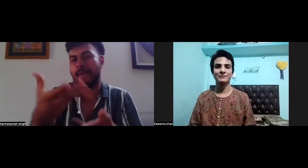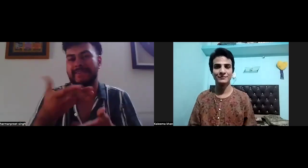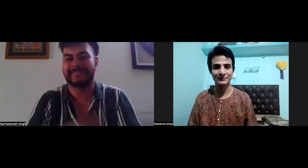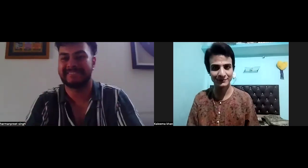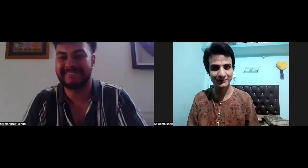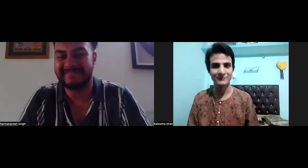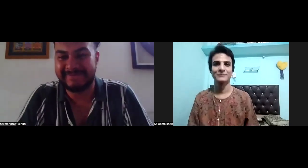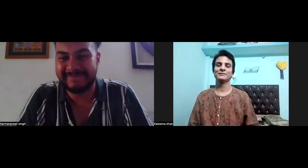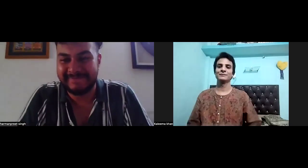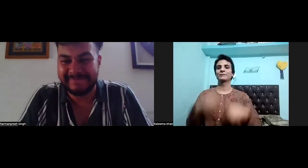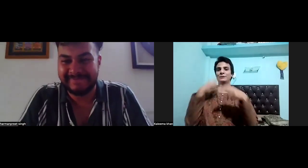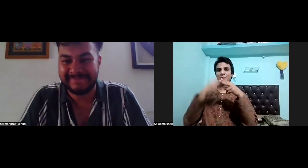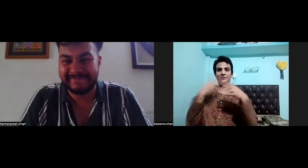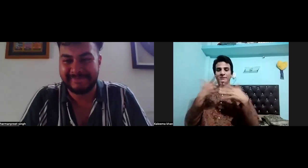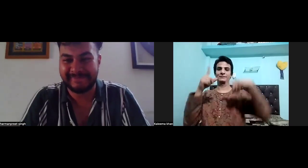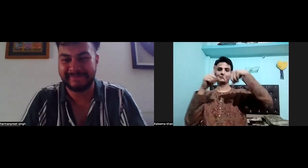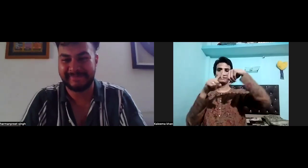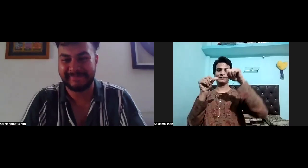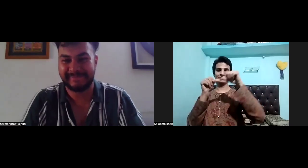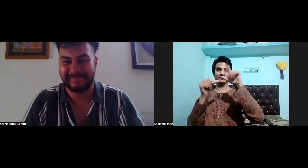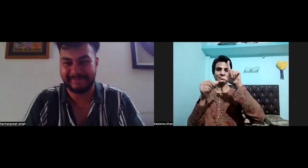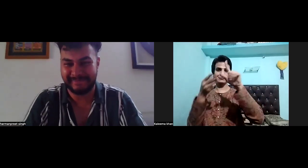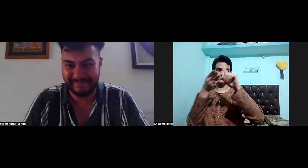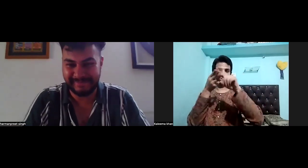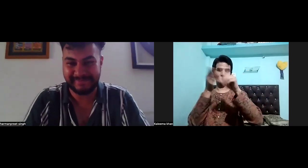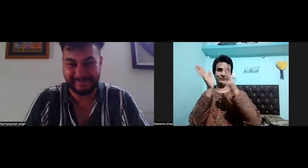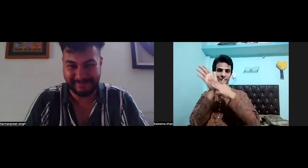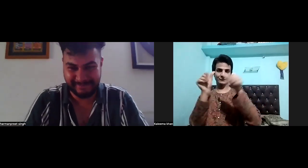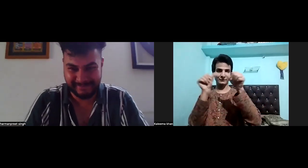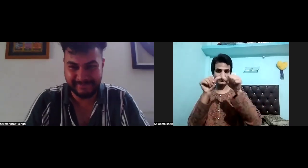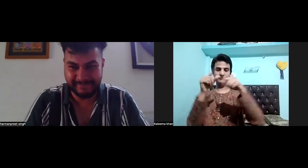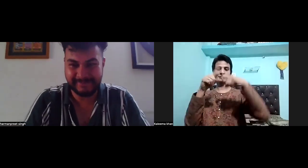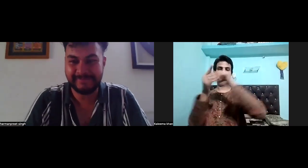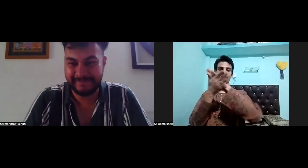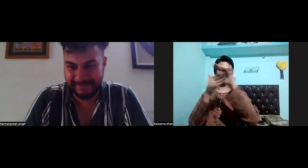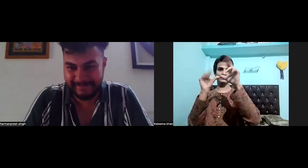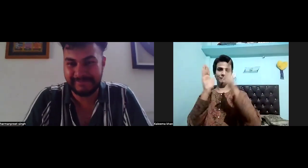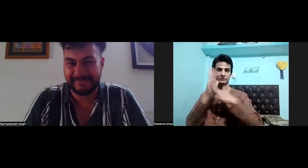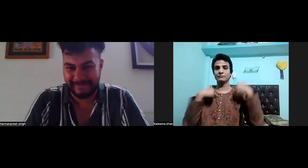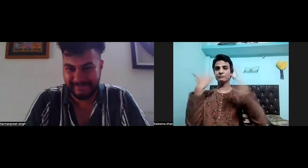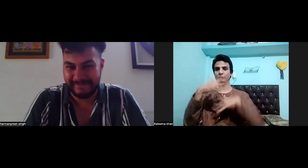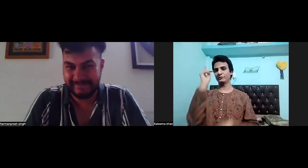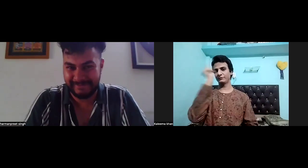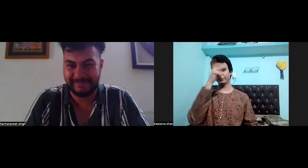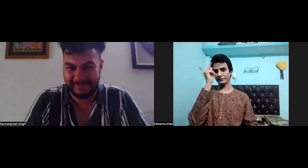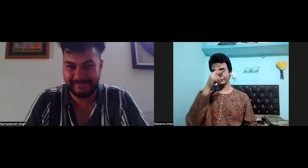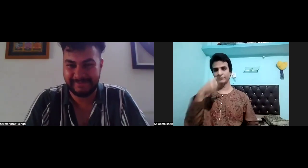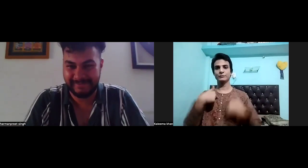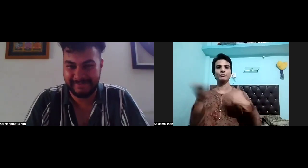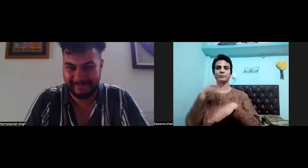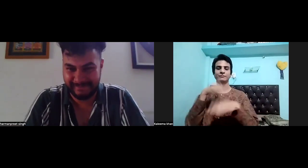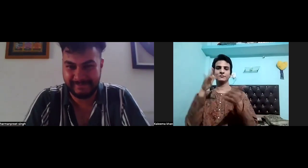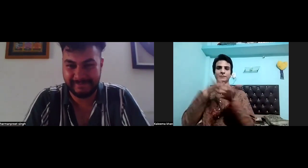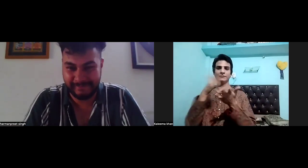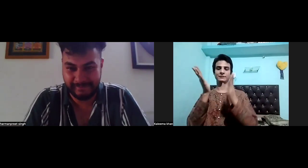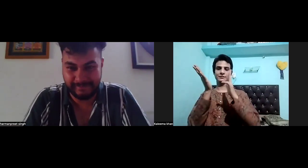introduce yourself? Give us a little background about who you are. Okay, I'm Kaleema Khan.